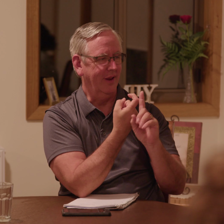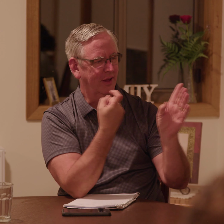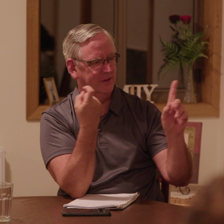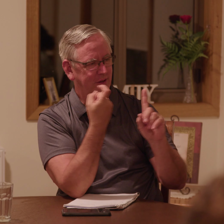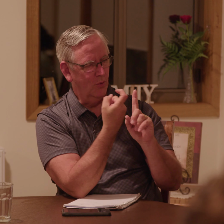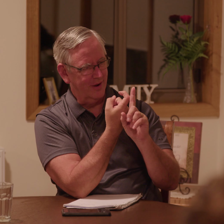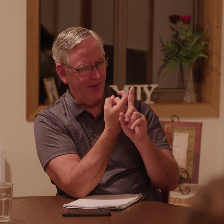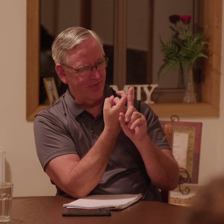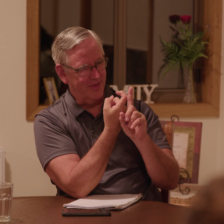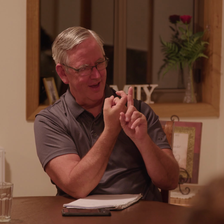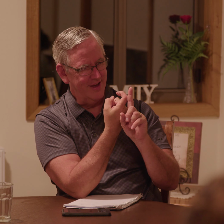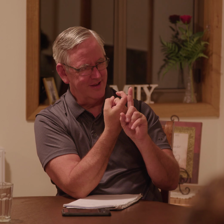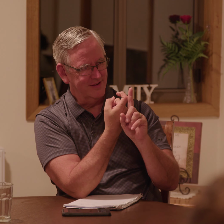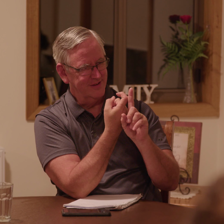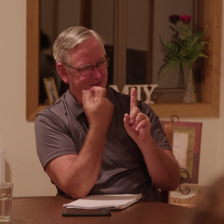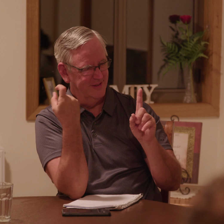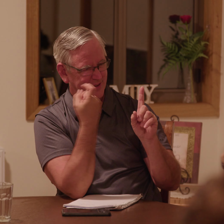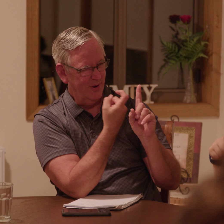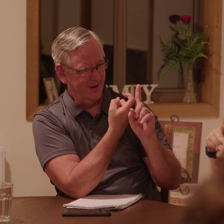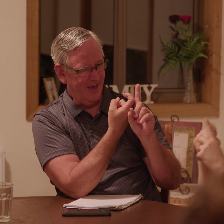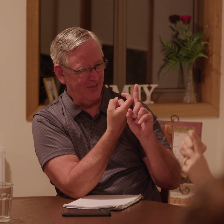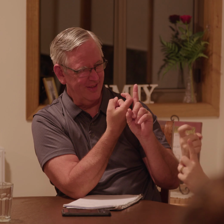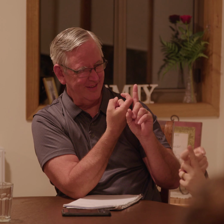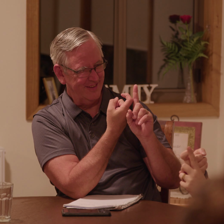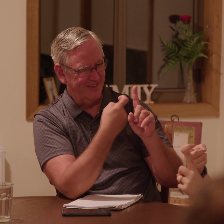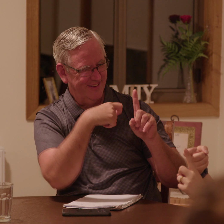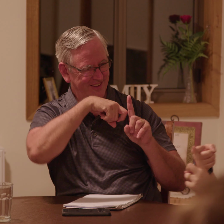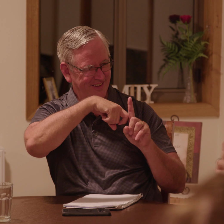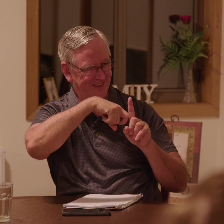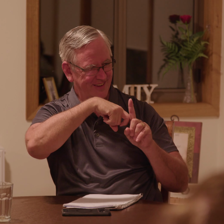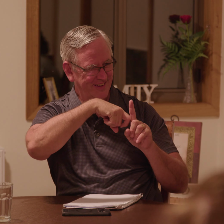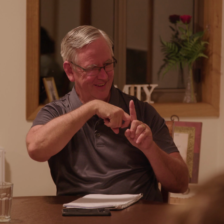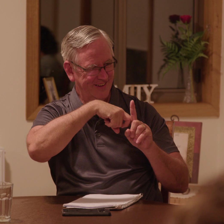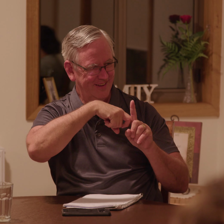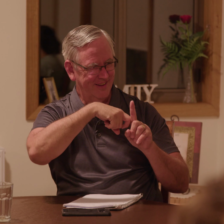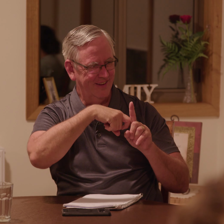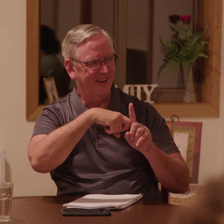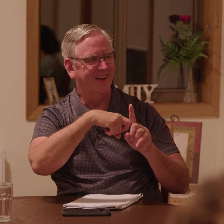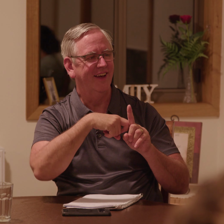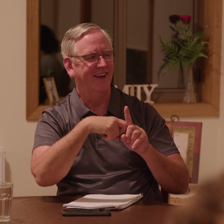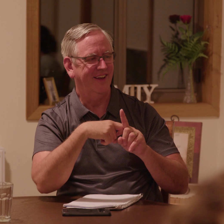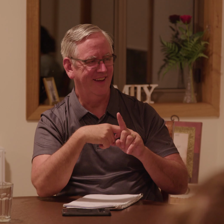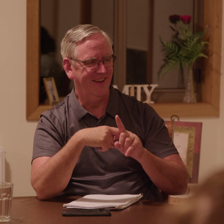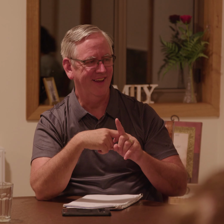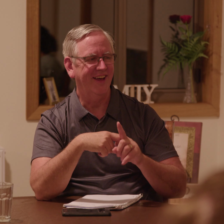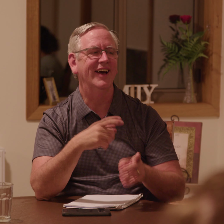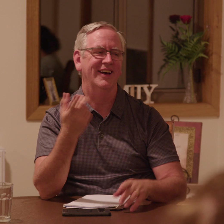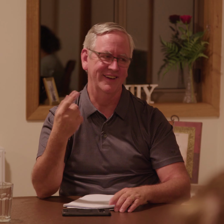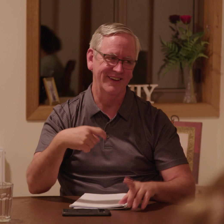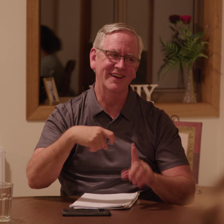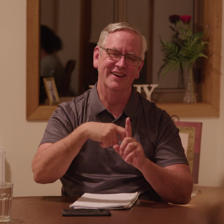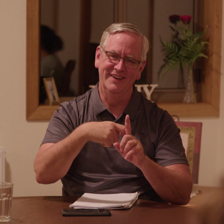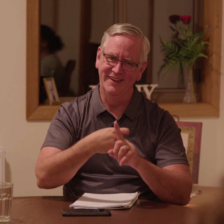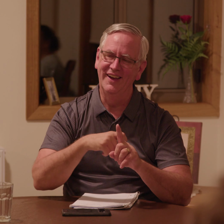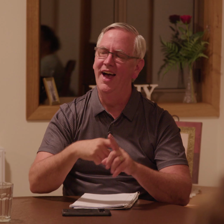three, M, that's got the three, you know, like that, and then N. So it's like, your uprights with your